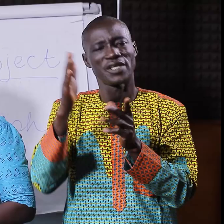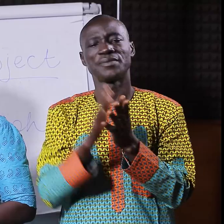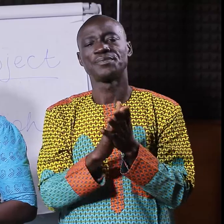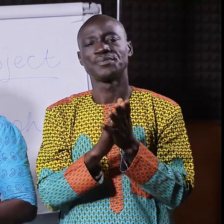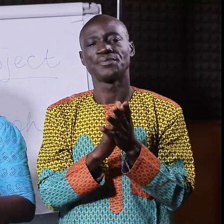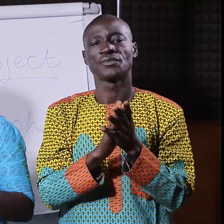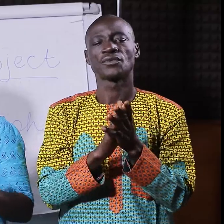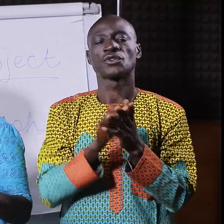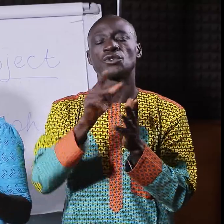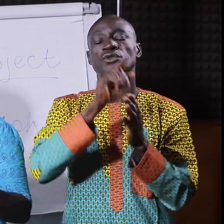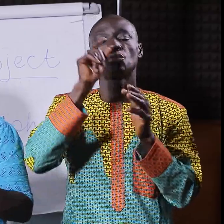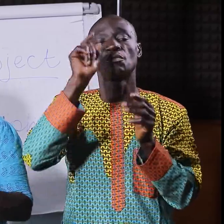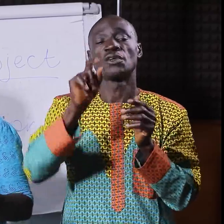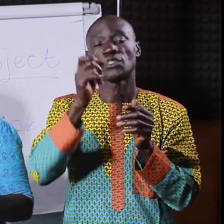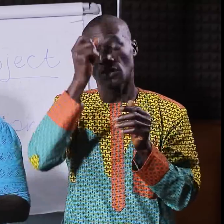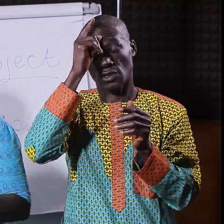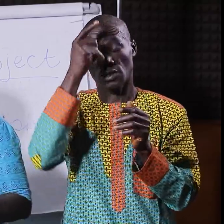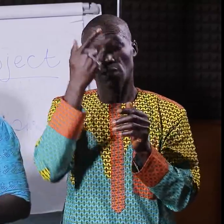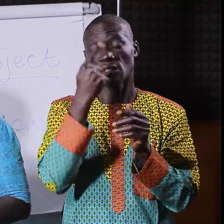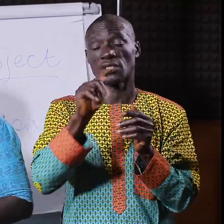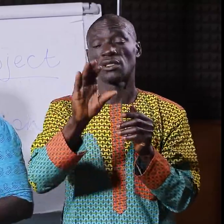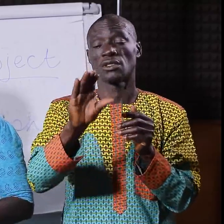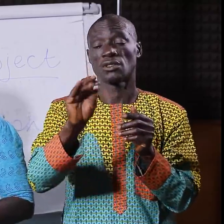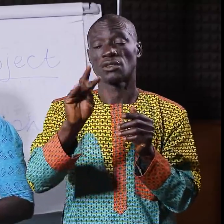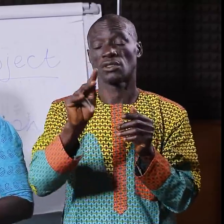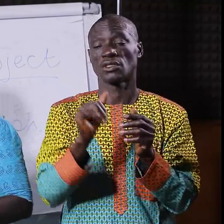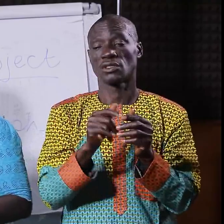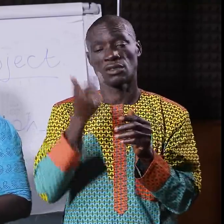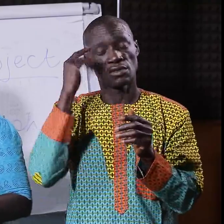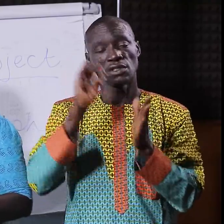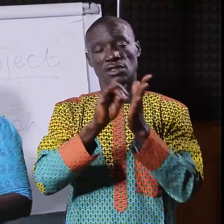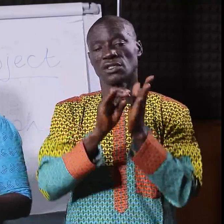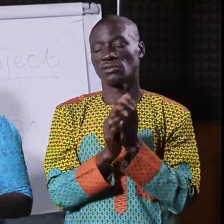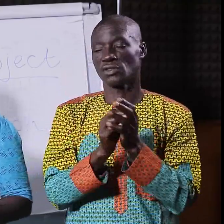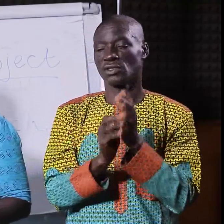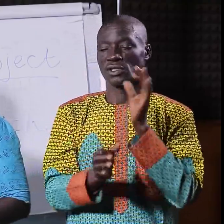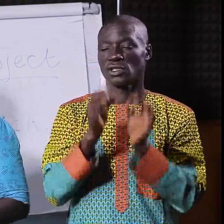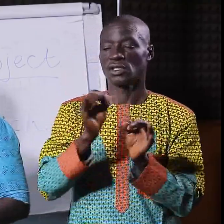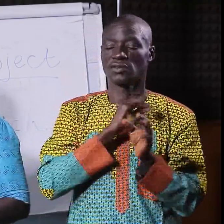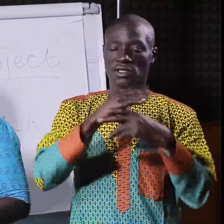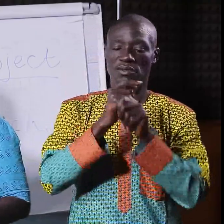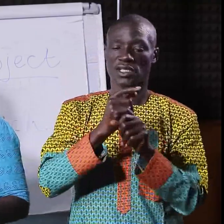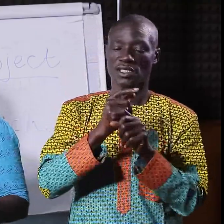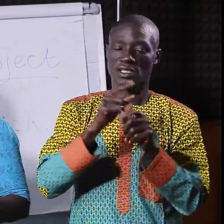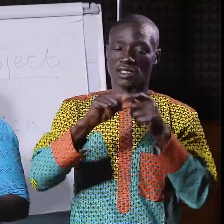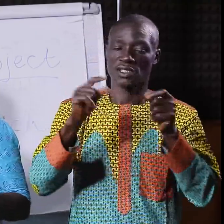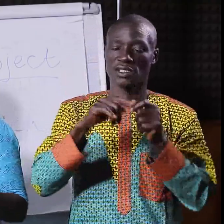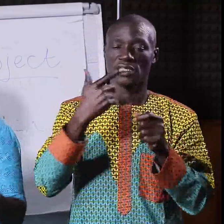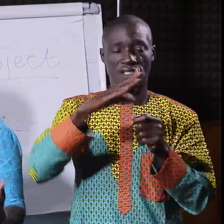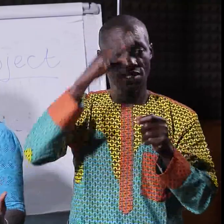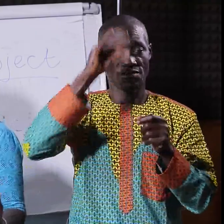sentences. You need to understand the context. For instance, if I make a sentence, the